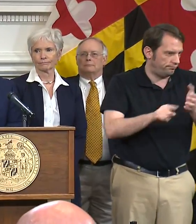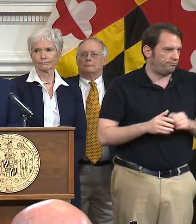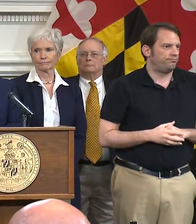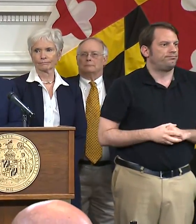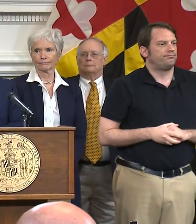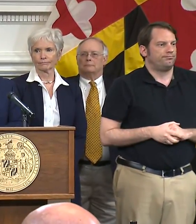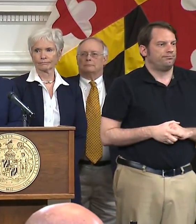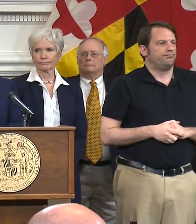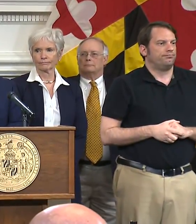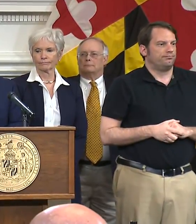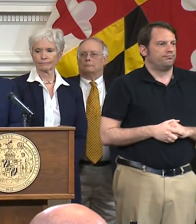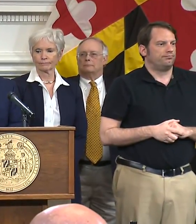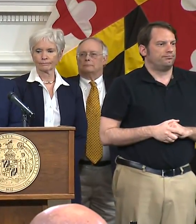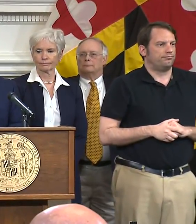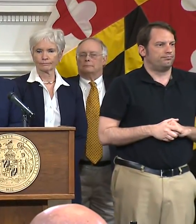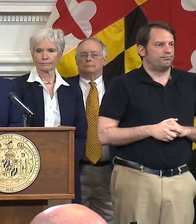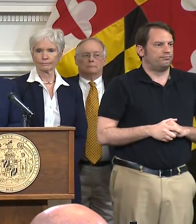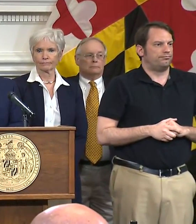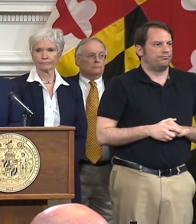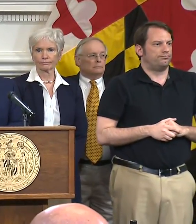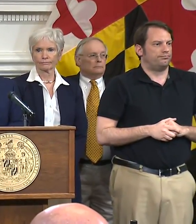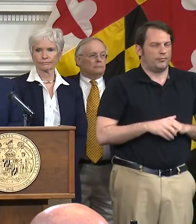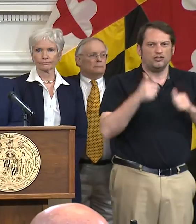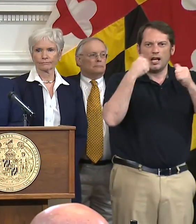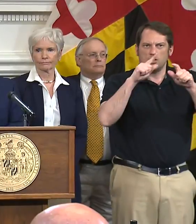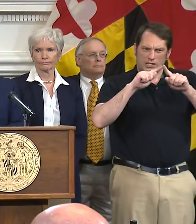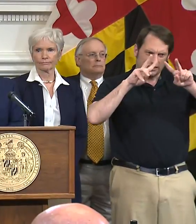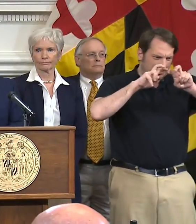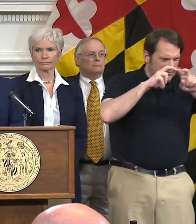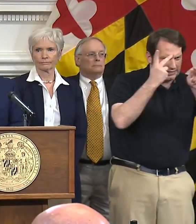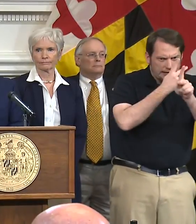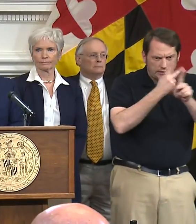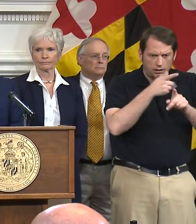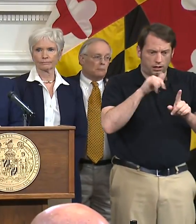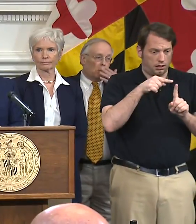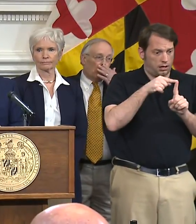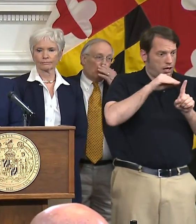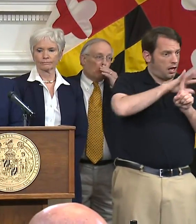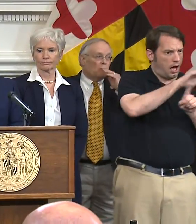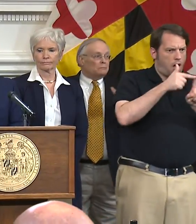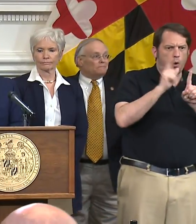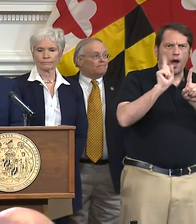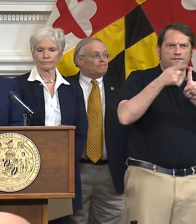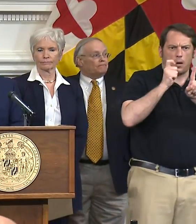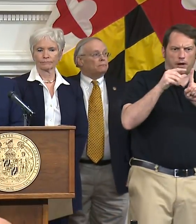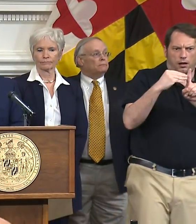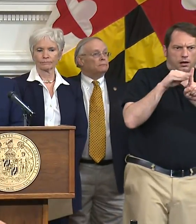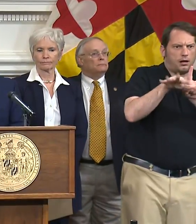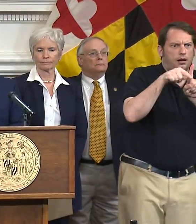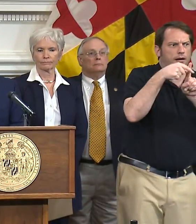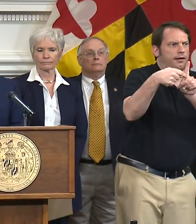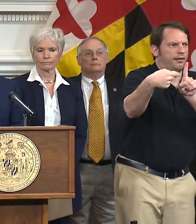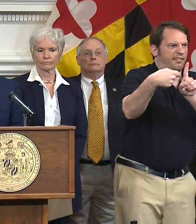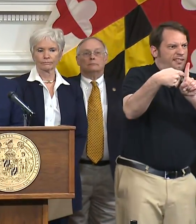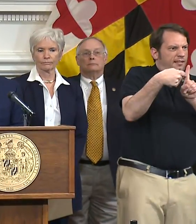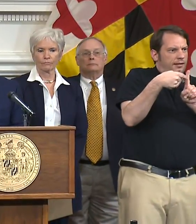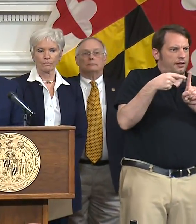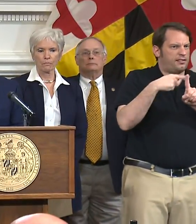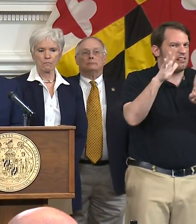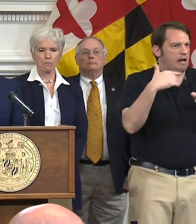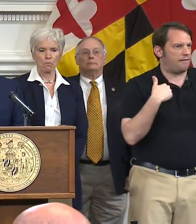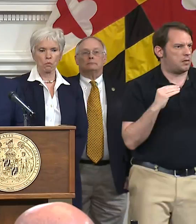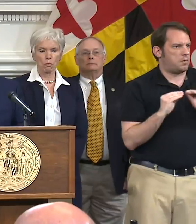public interactions of these individuals. We have some additional information to provide this